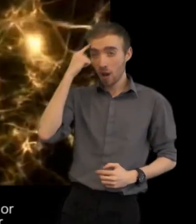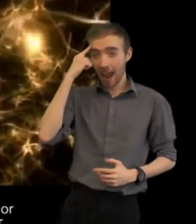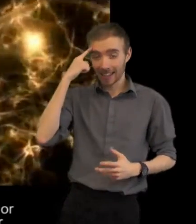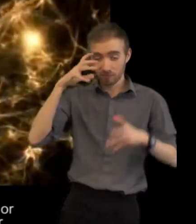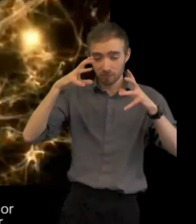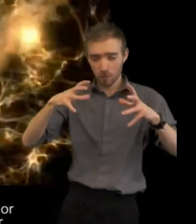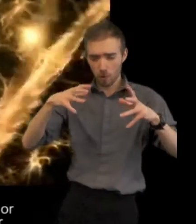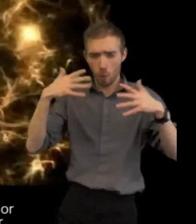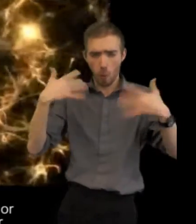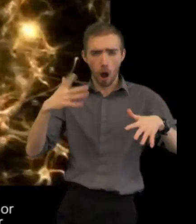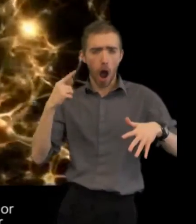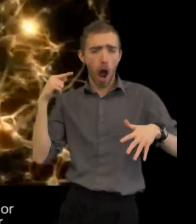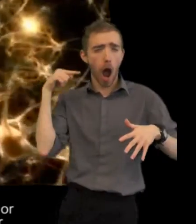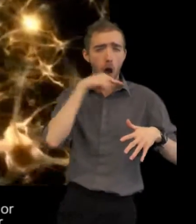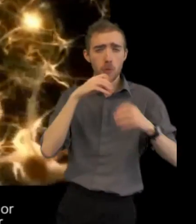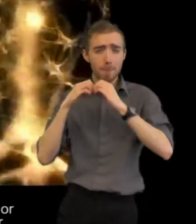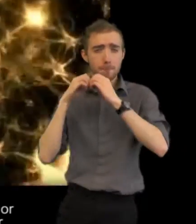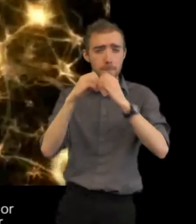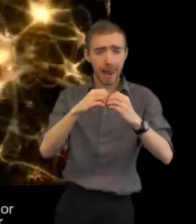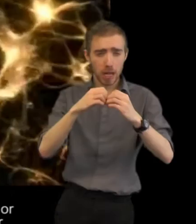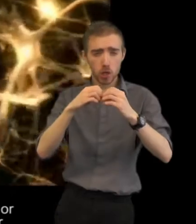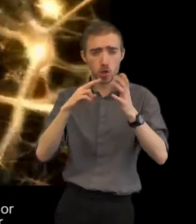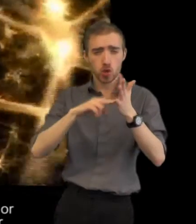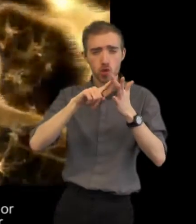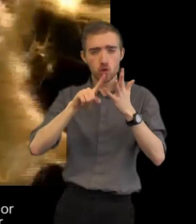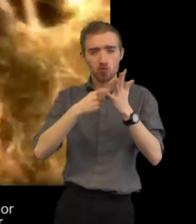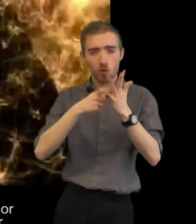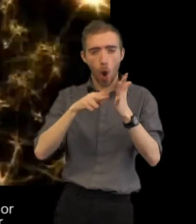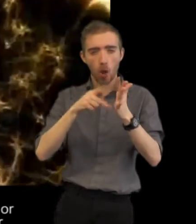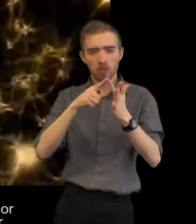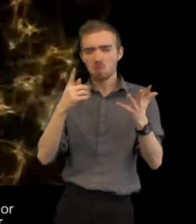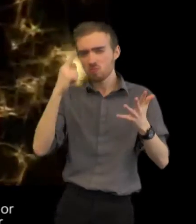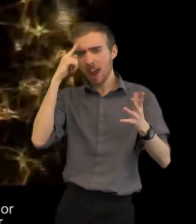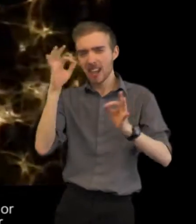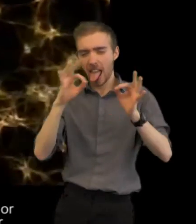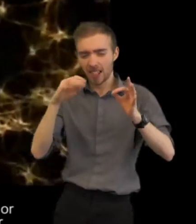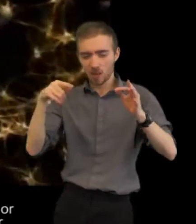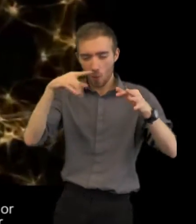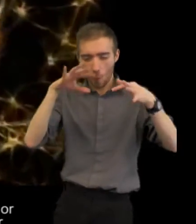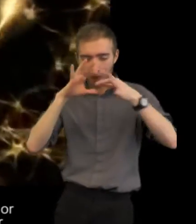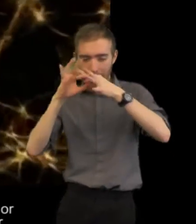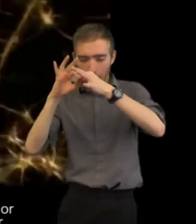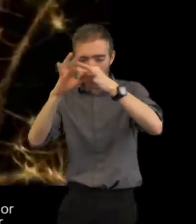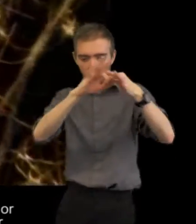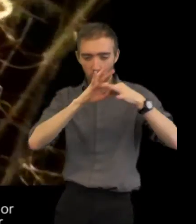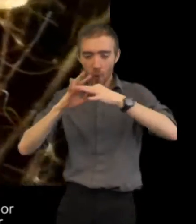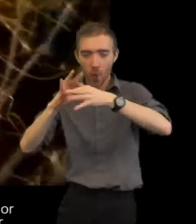Our brain has an astonishing 100 billion neurons, or brain cells, all connected